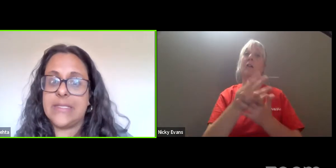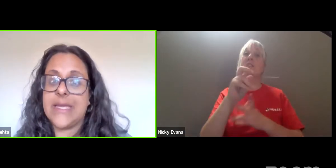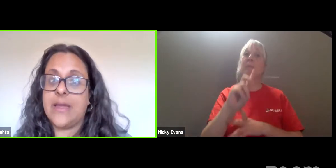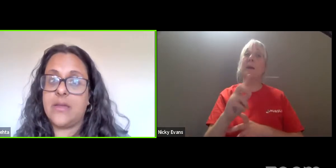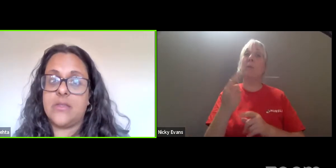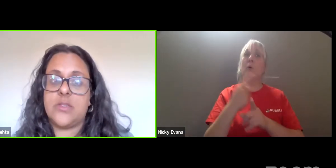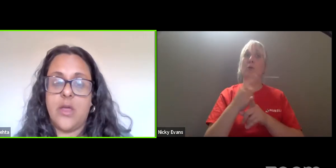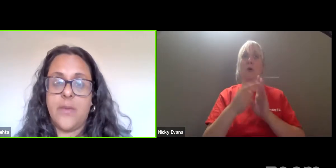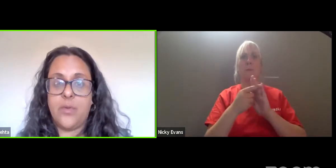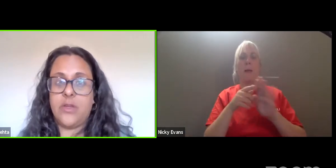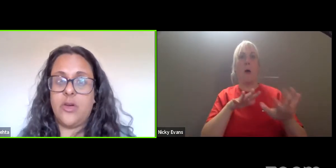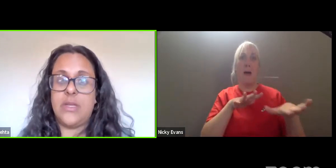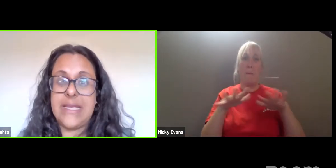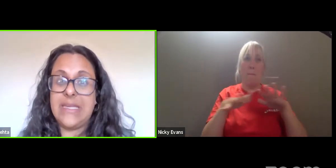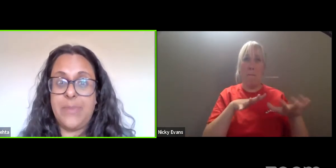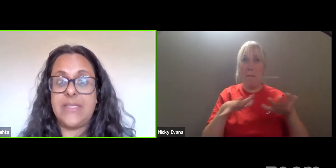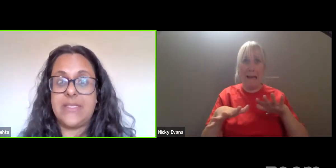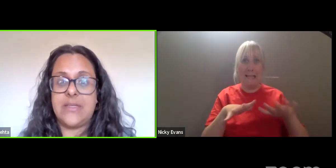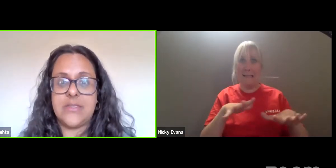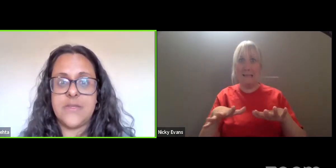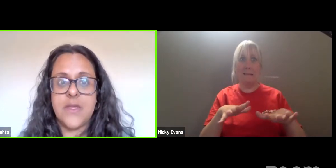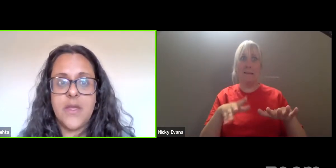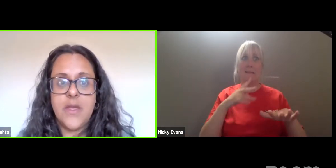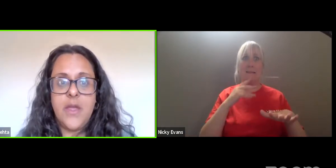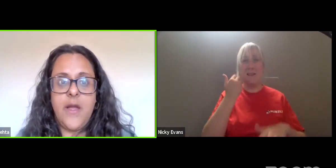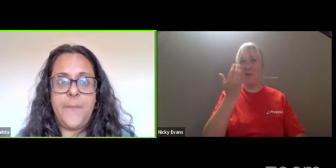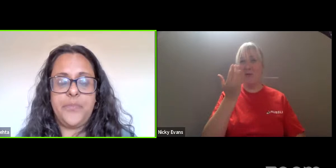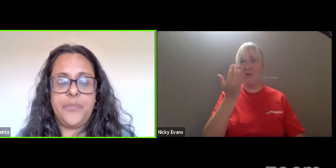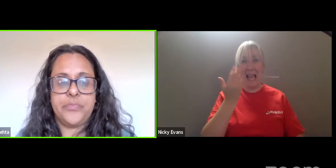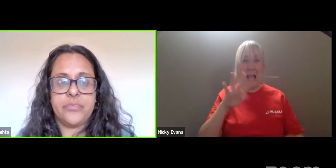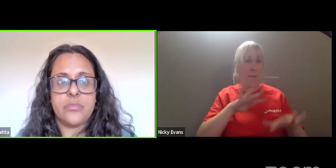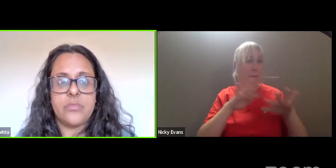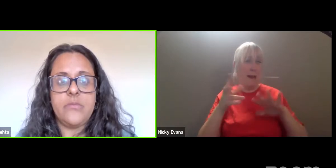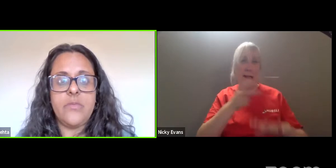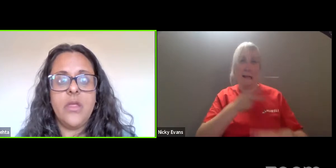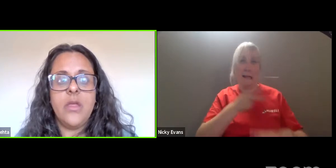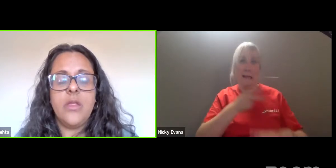having panic attacks on a daily basis.